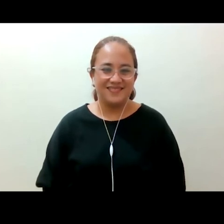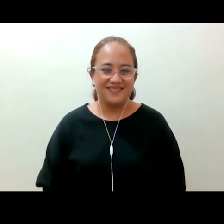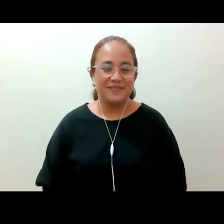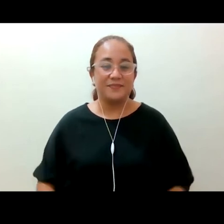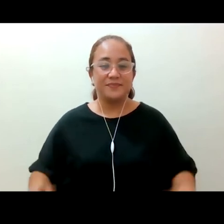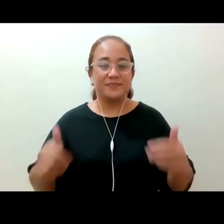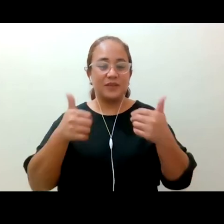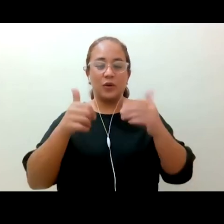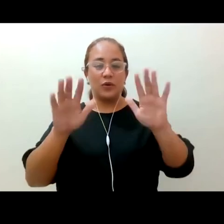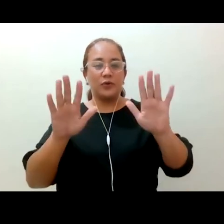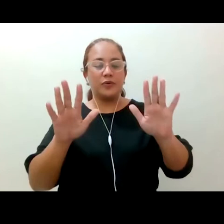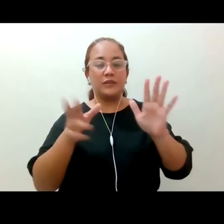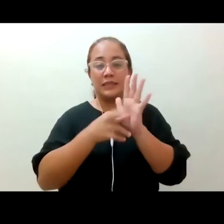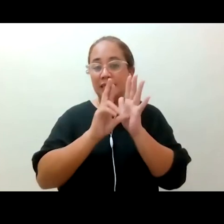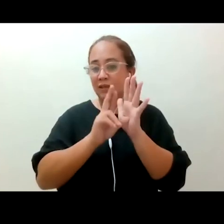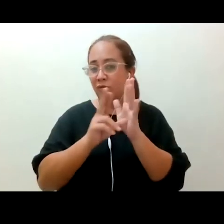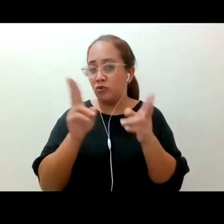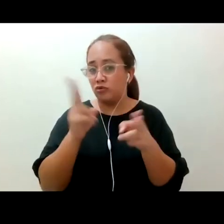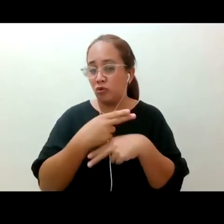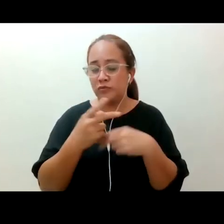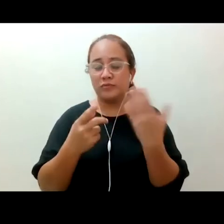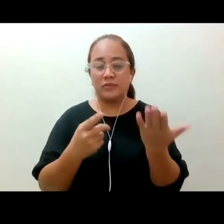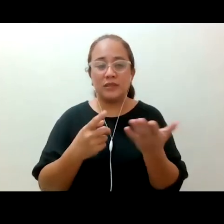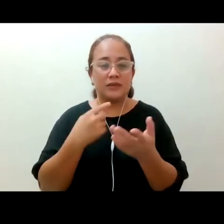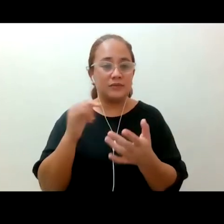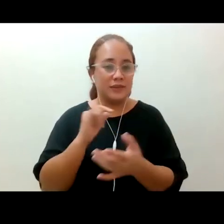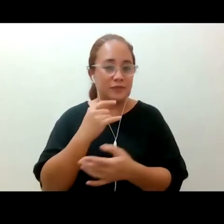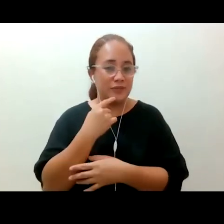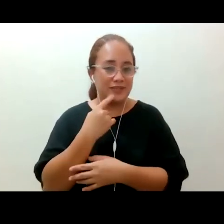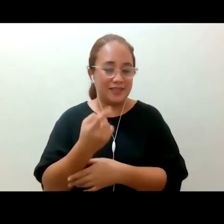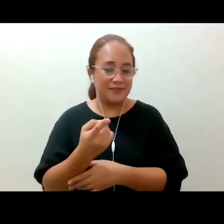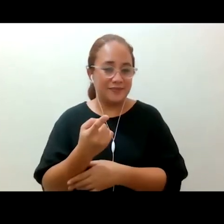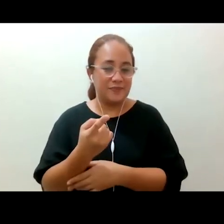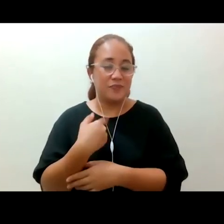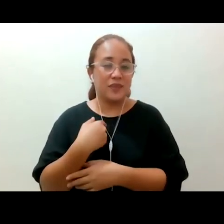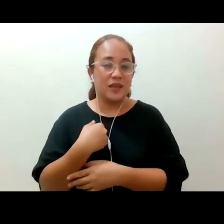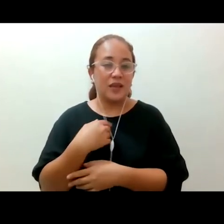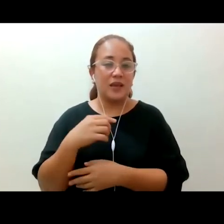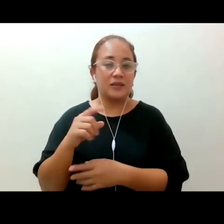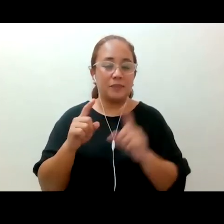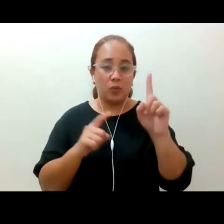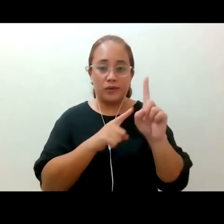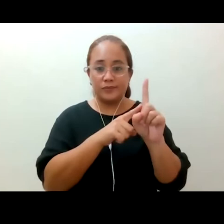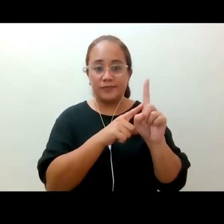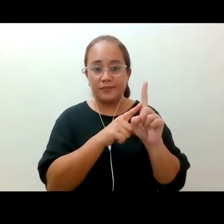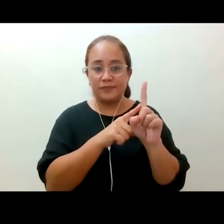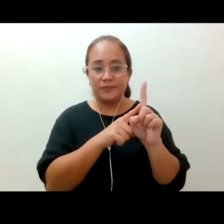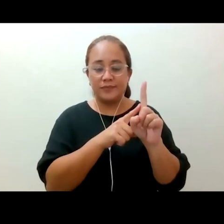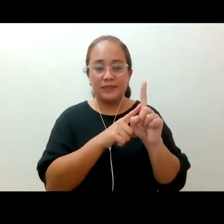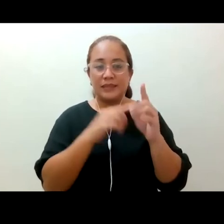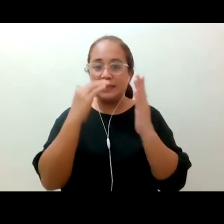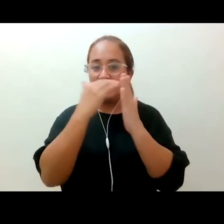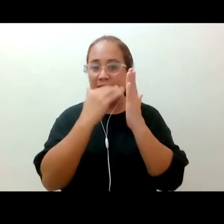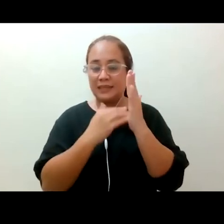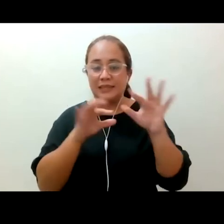Okay, so just to review very quickly, as we said, figure 1 is a list of Ho Chi